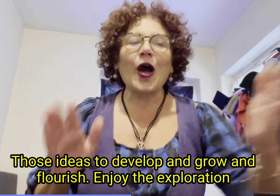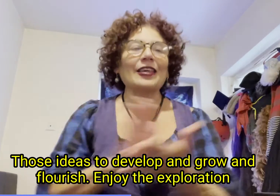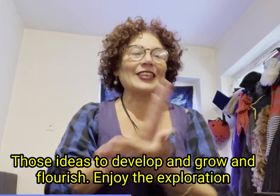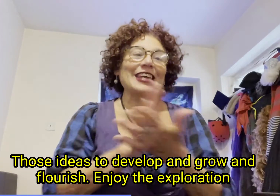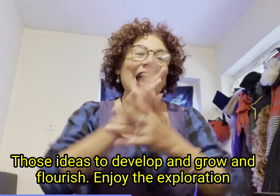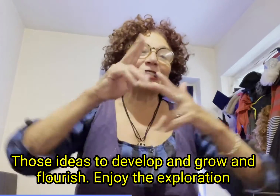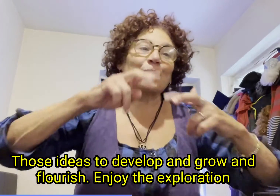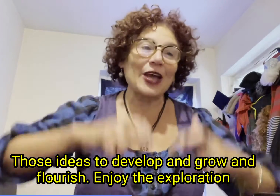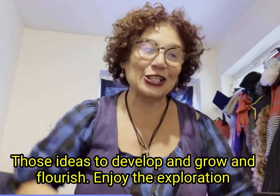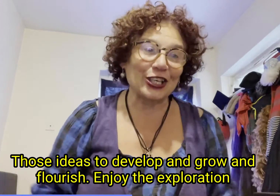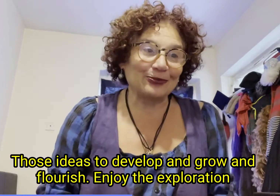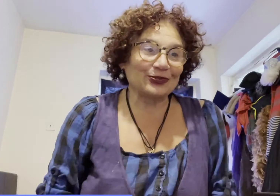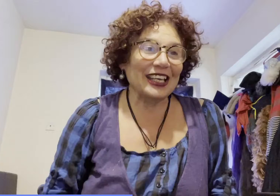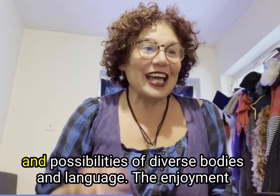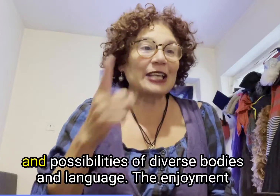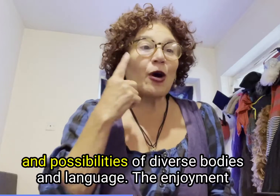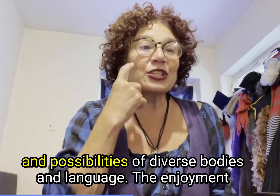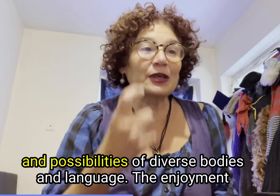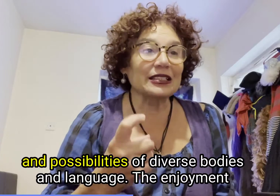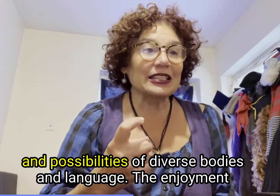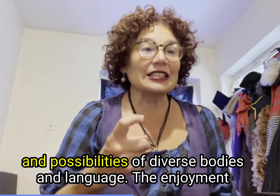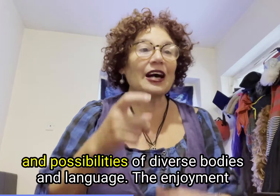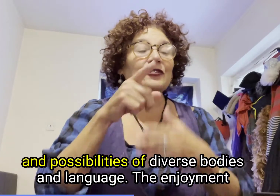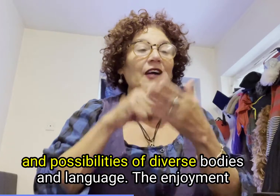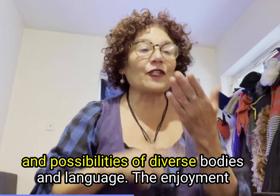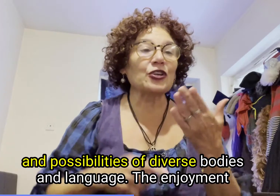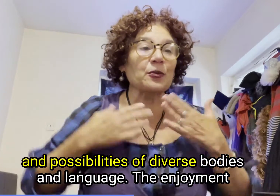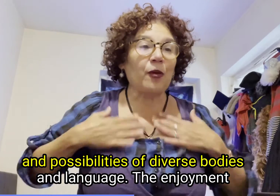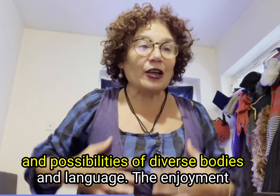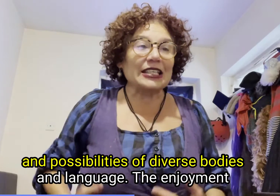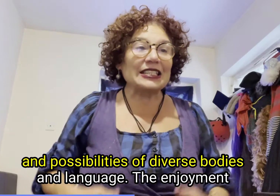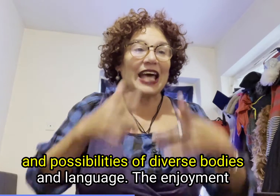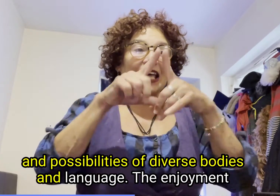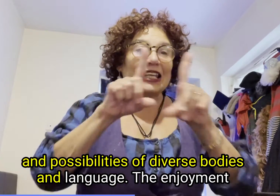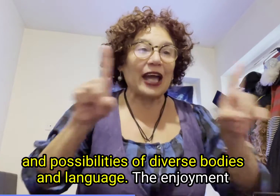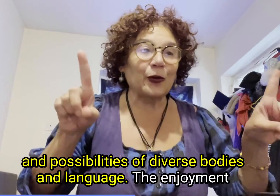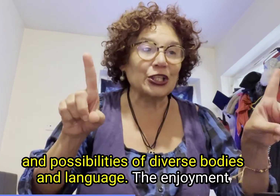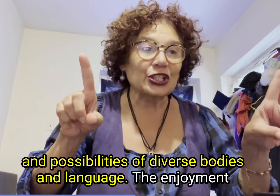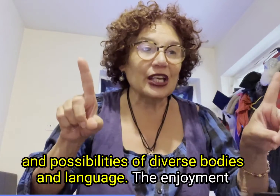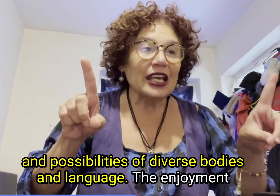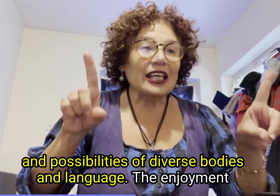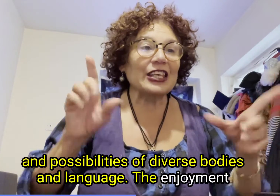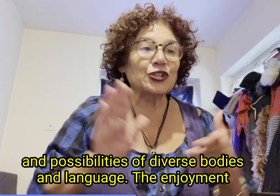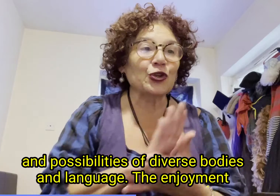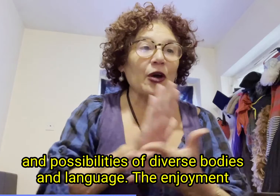Enjoy the exploration and possibilities of diverse bodies and language. The